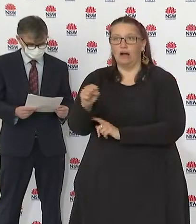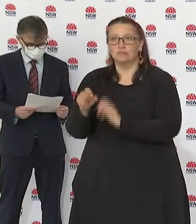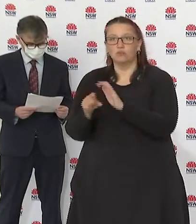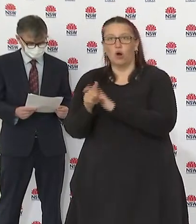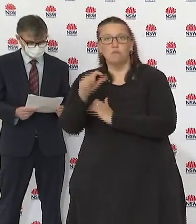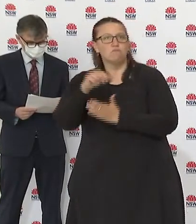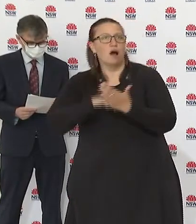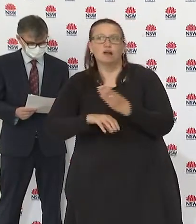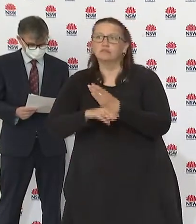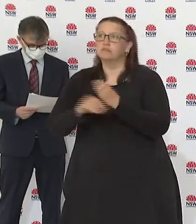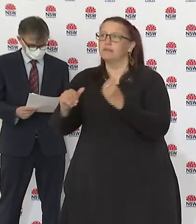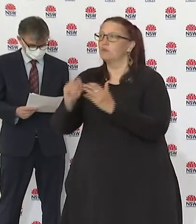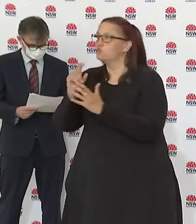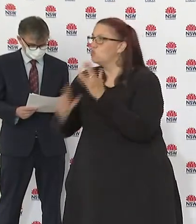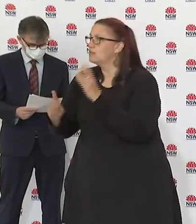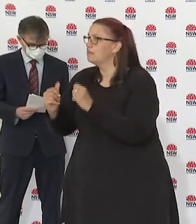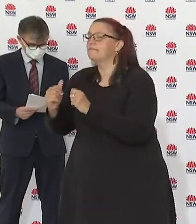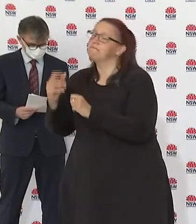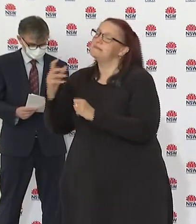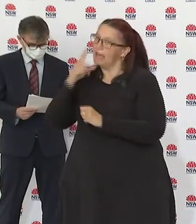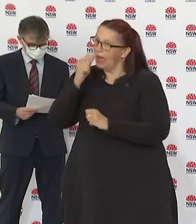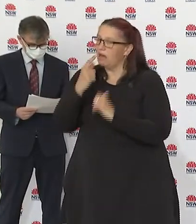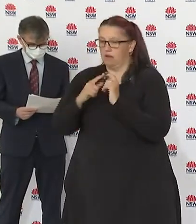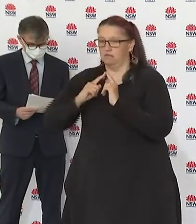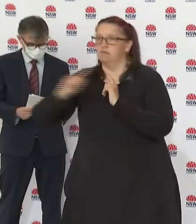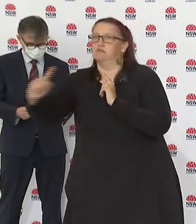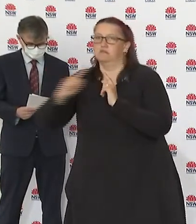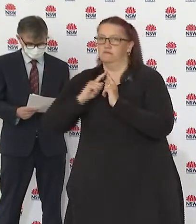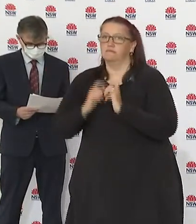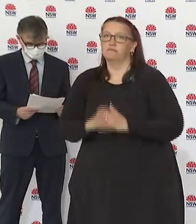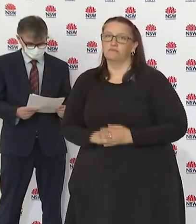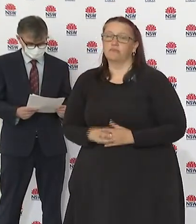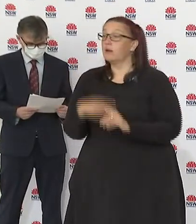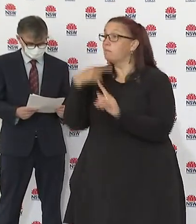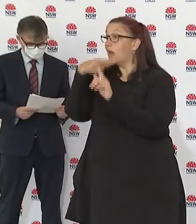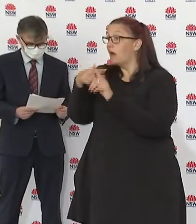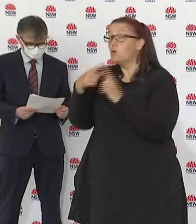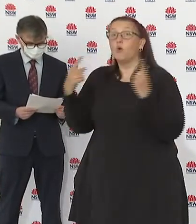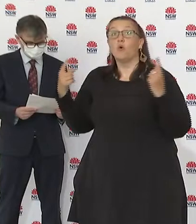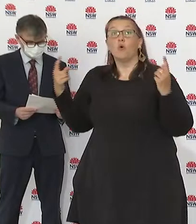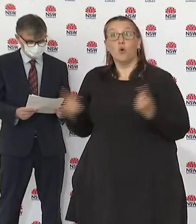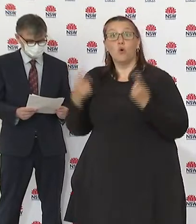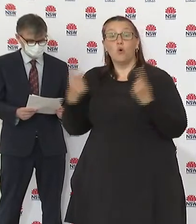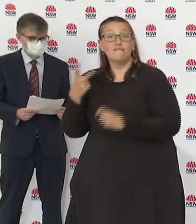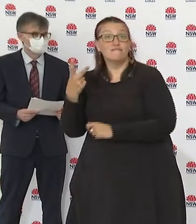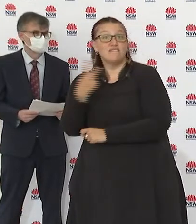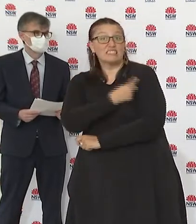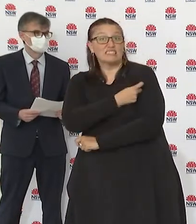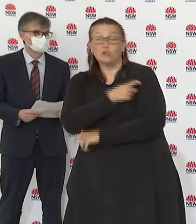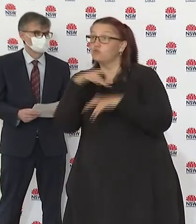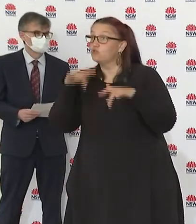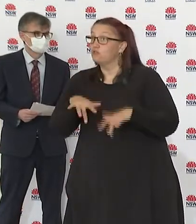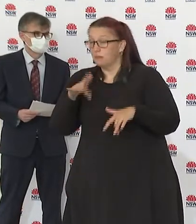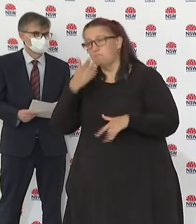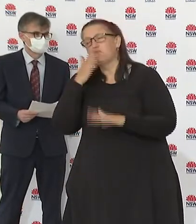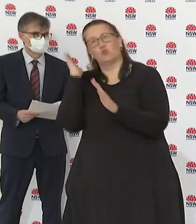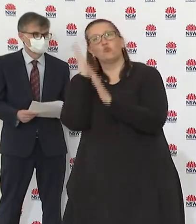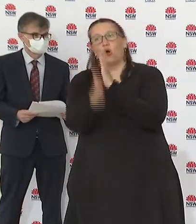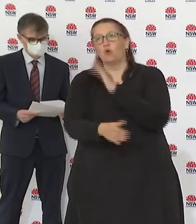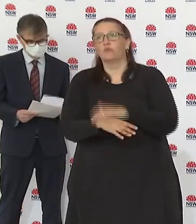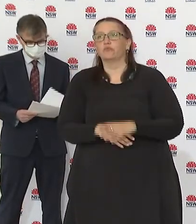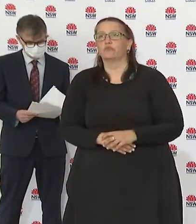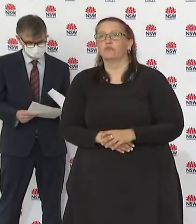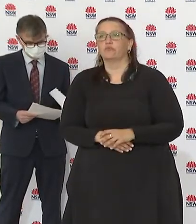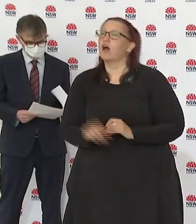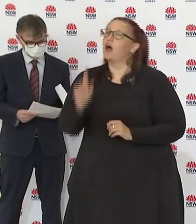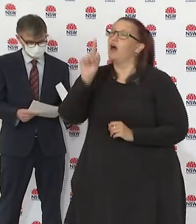orders, can we ask everybody to come forward and get vaccinated if you haven't had the vaccine? Don't come out and get vaccinated if you have symptoms. Clearly you need to go and get